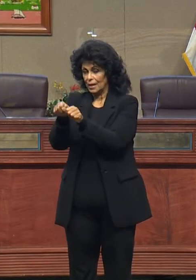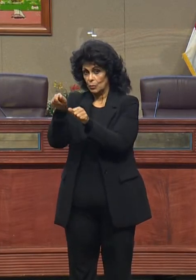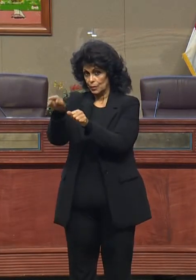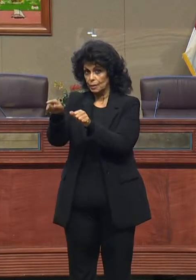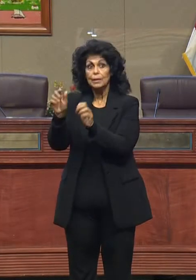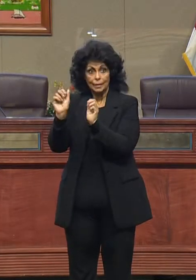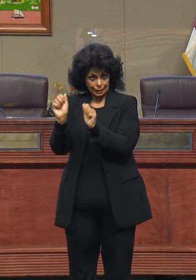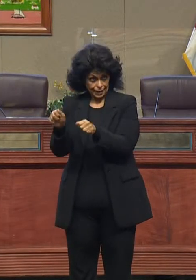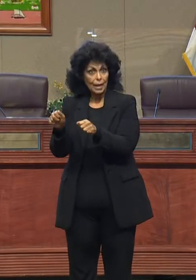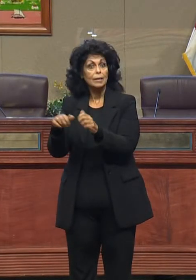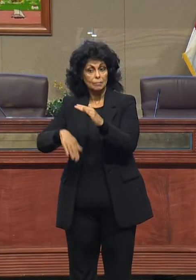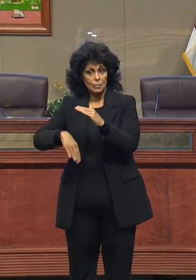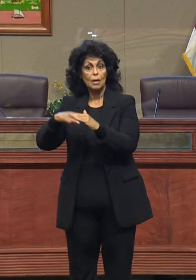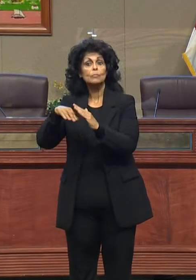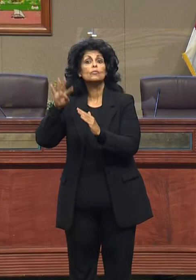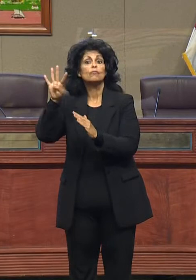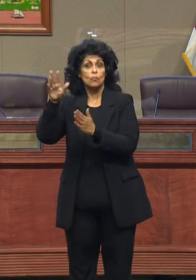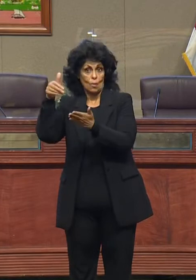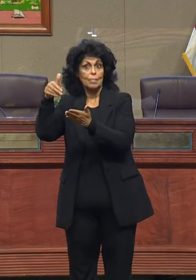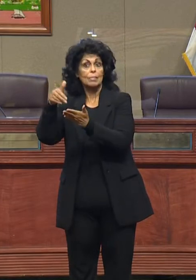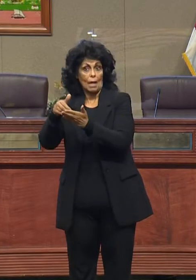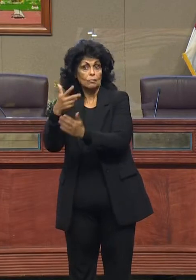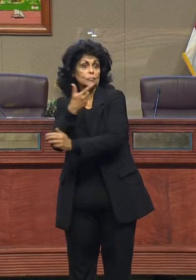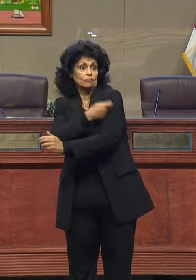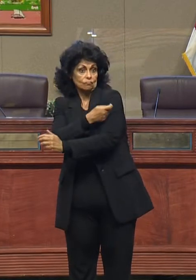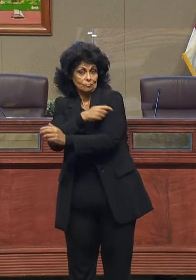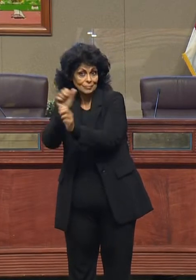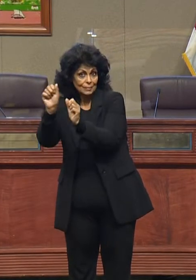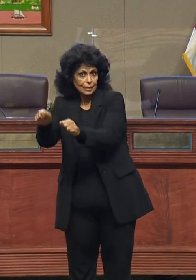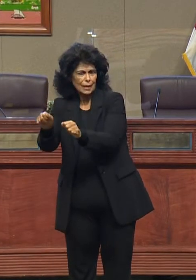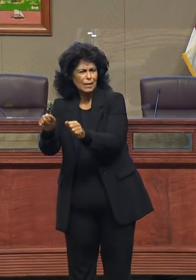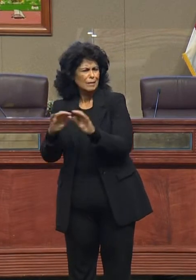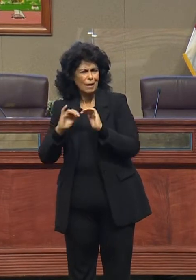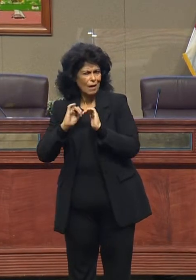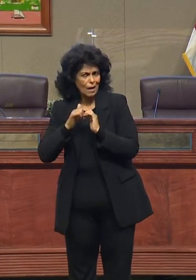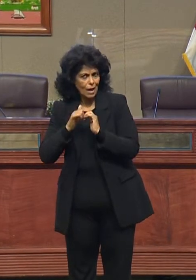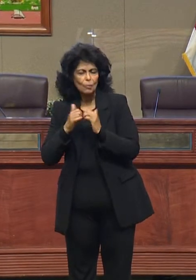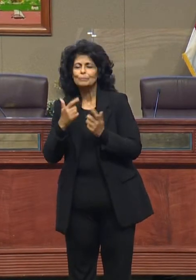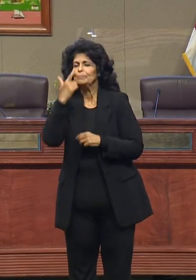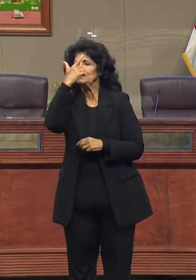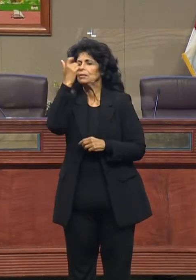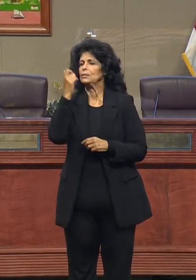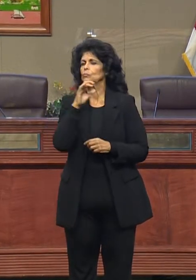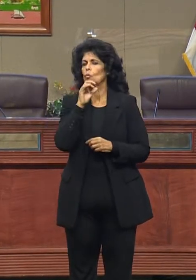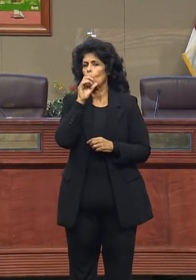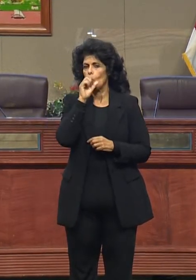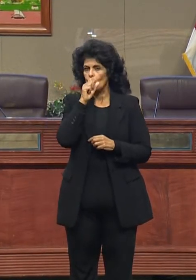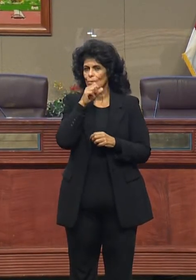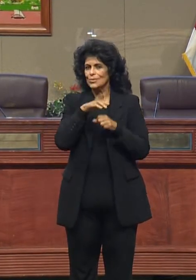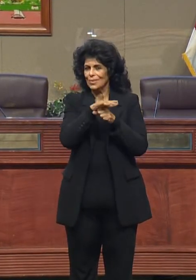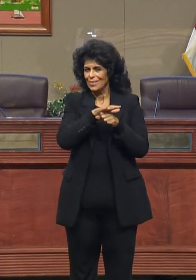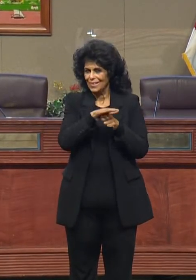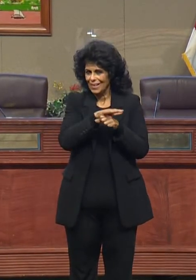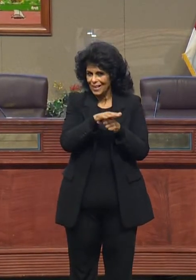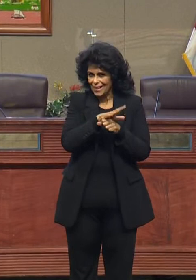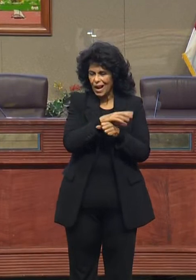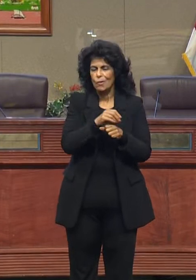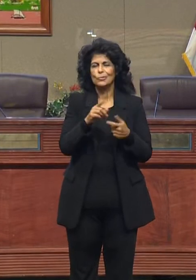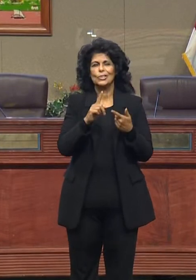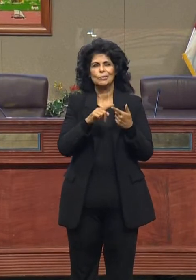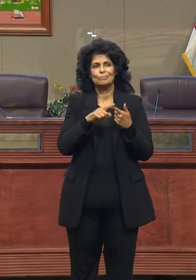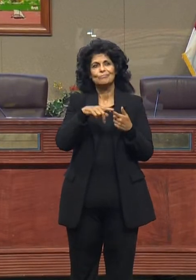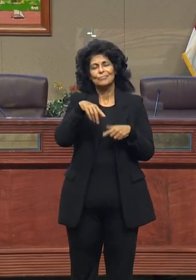4,000 capacity thanks to the partnership that we have between Orange County government, Orange County Fire Rescue, Orange County